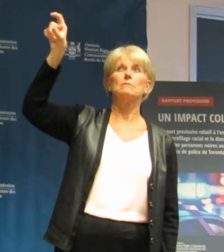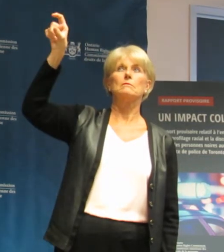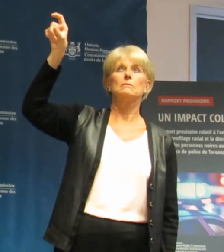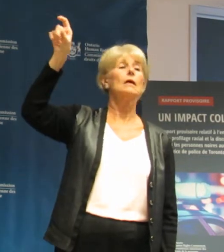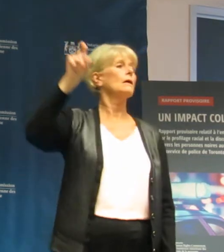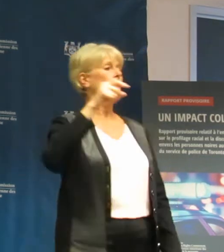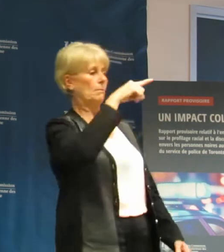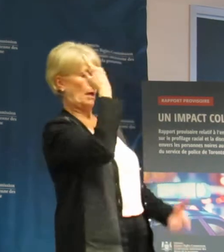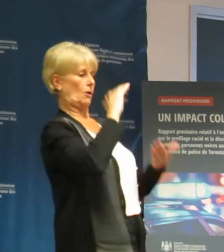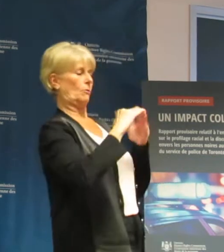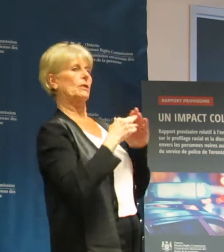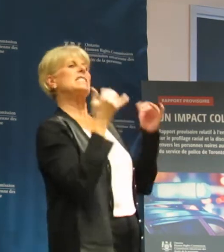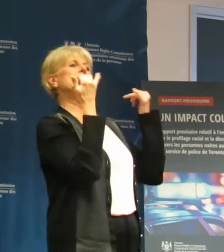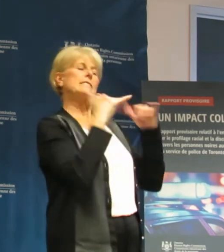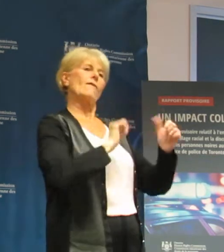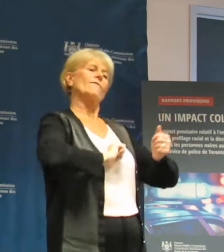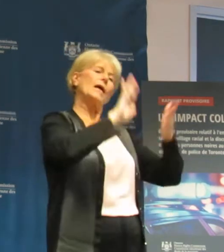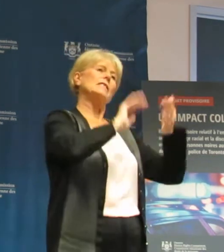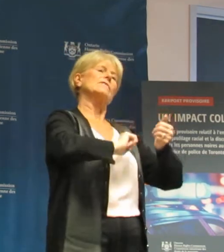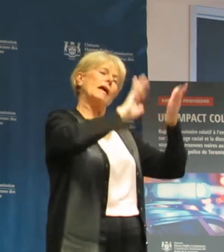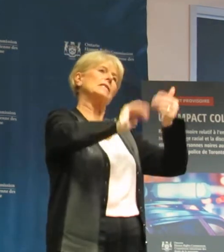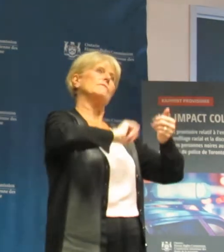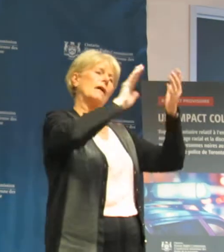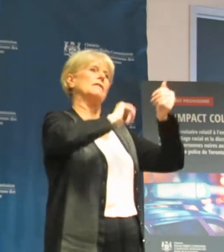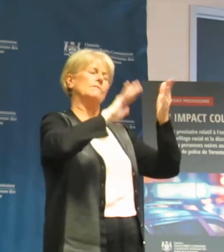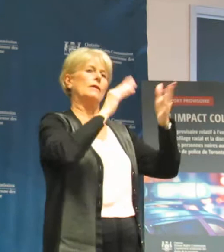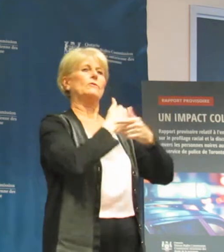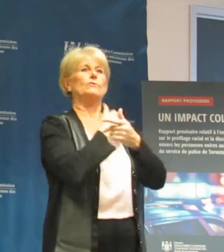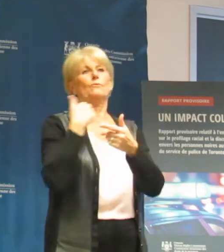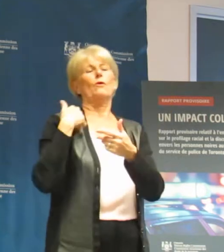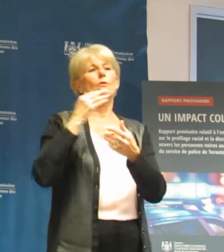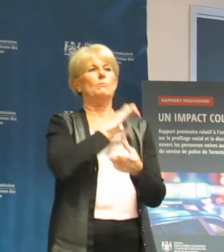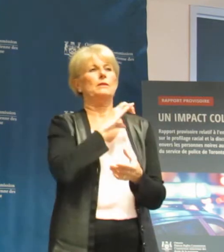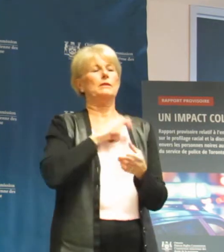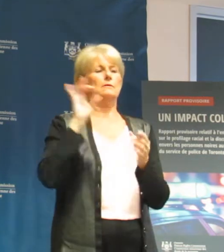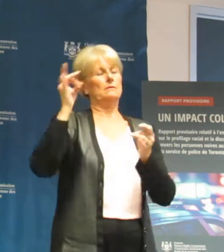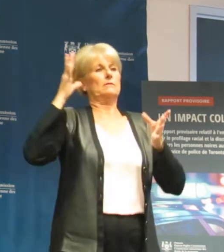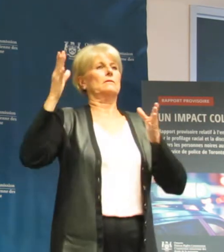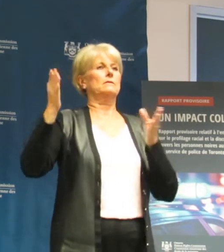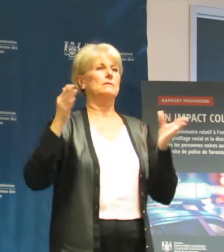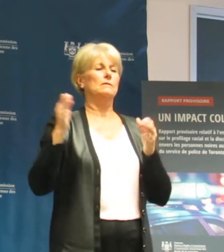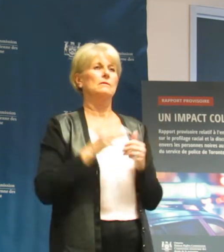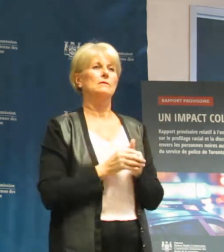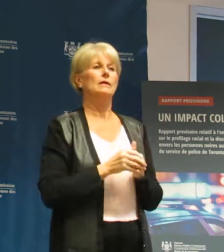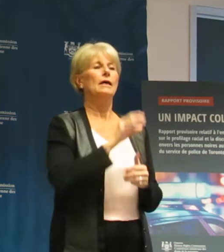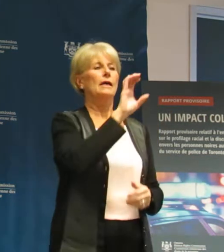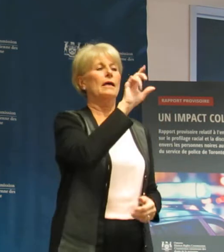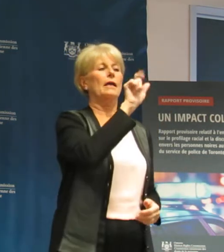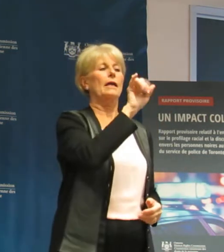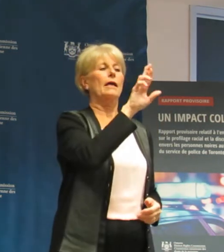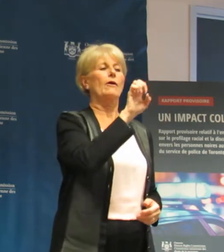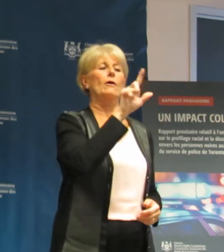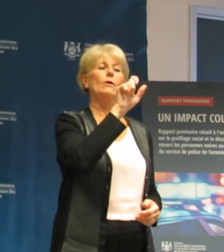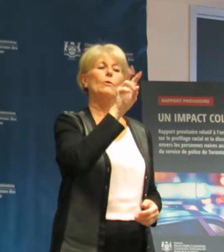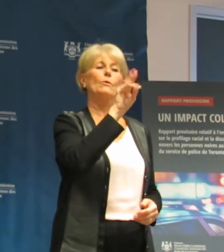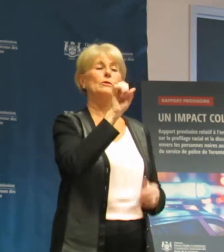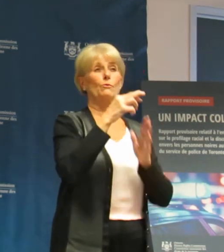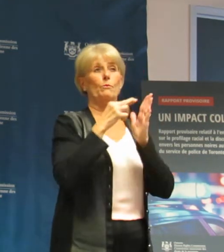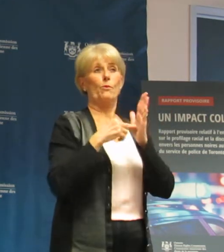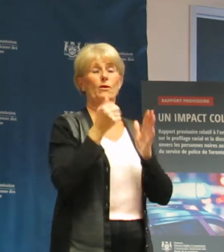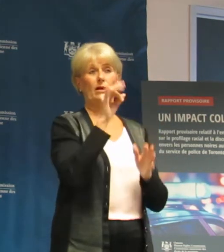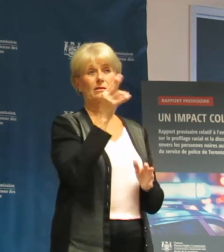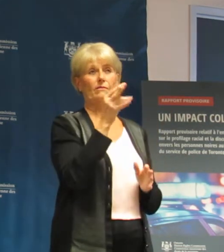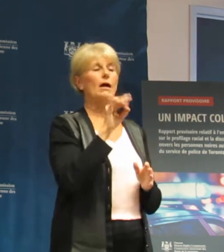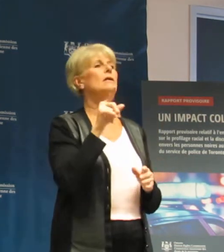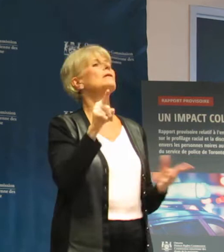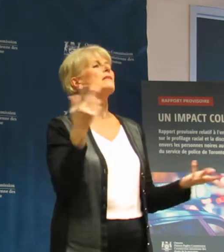community continues to face the savagery of Toronto police. The Claire Lewis report of 1989 leads